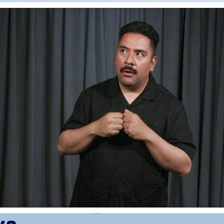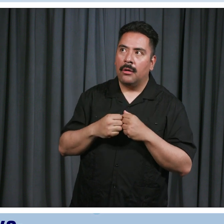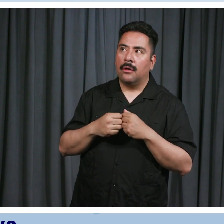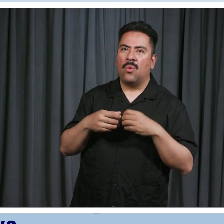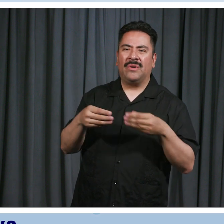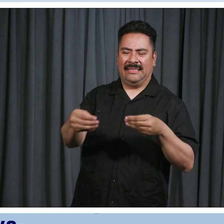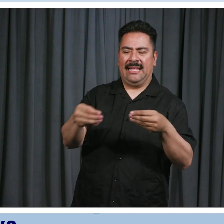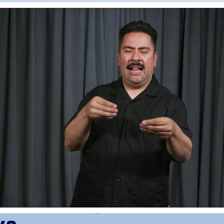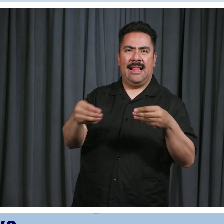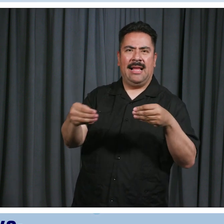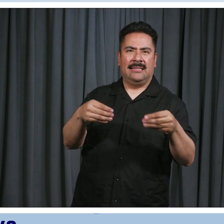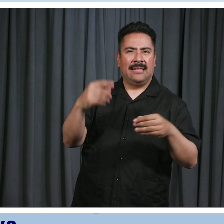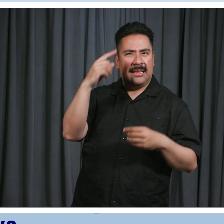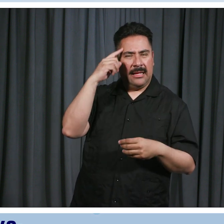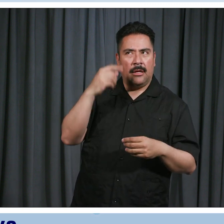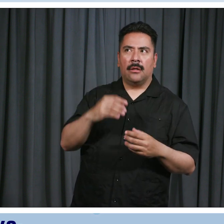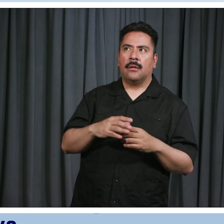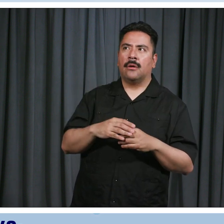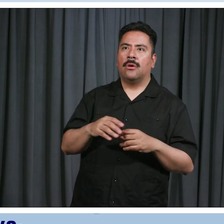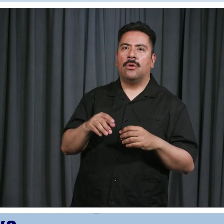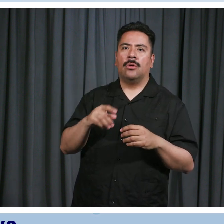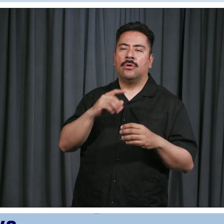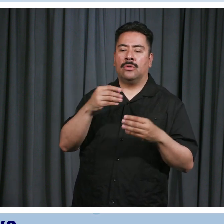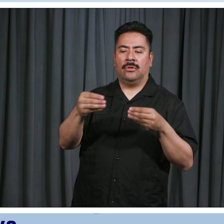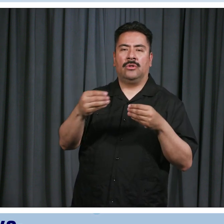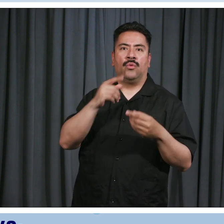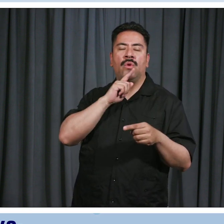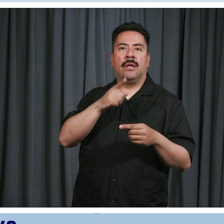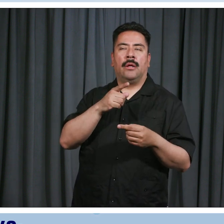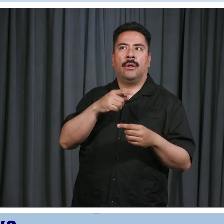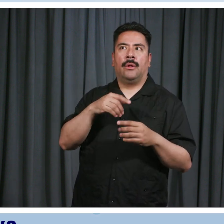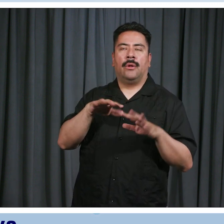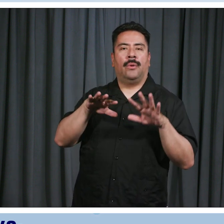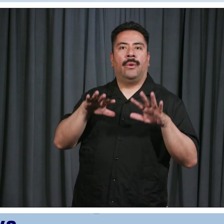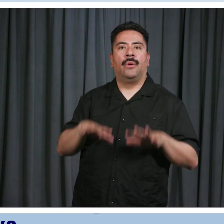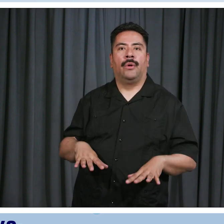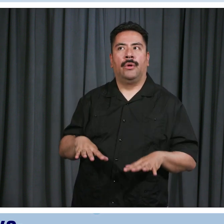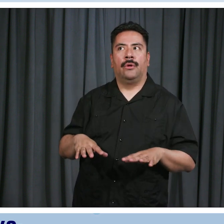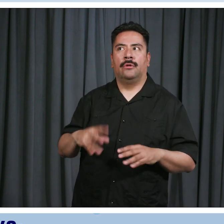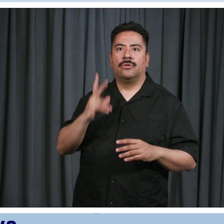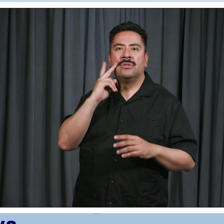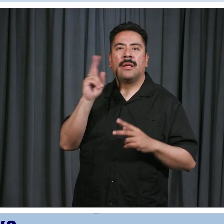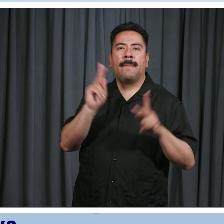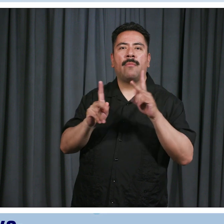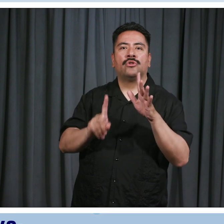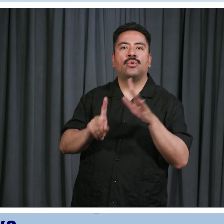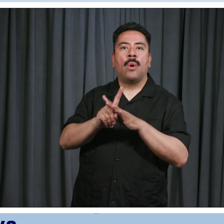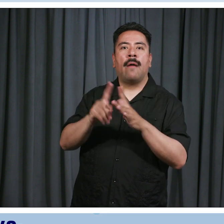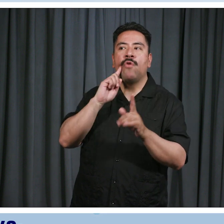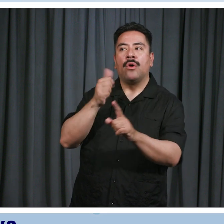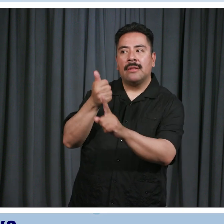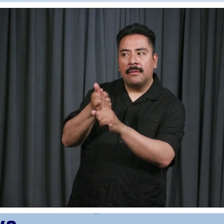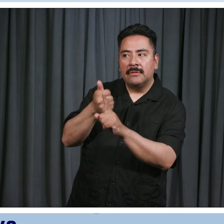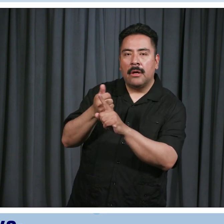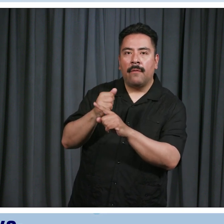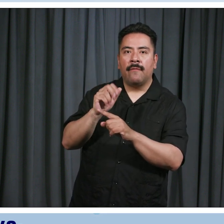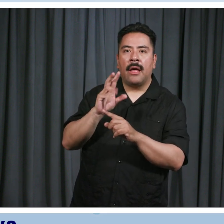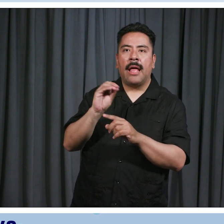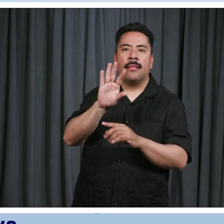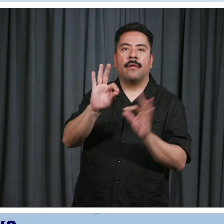Resilience, I think, and a good ground. It's really grounding to see like people show up in that way for themselves and for people that they